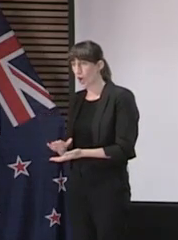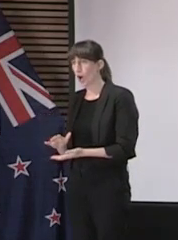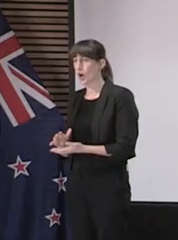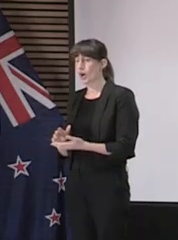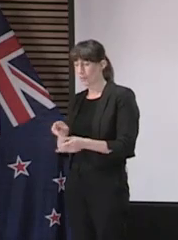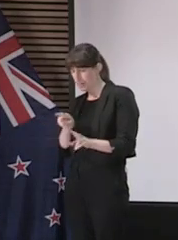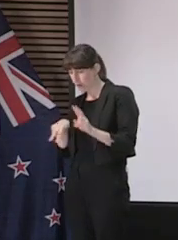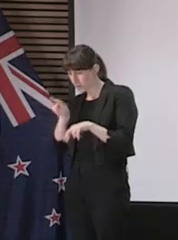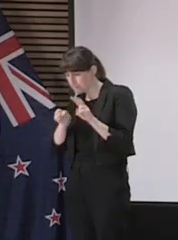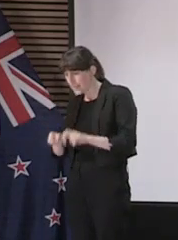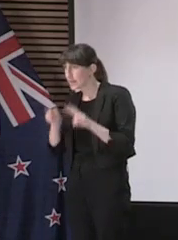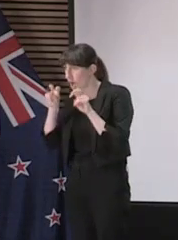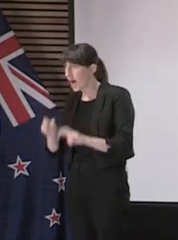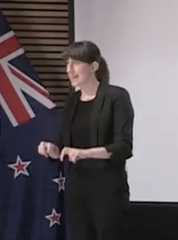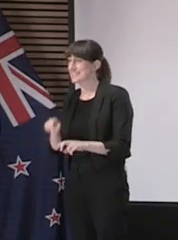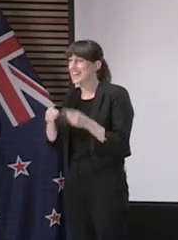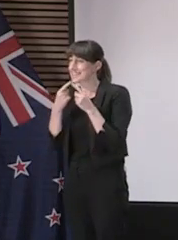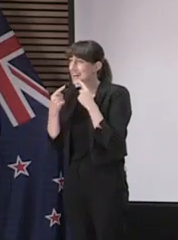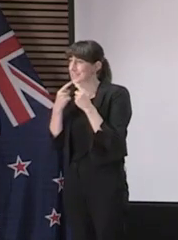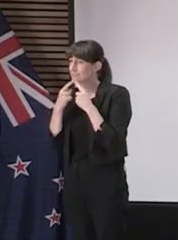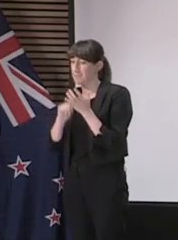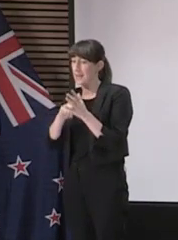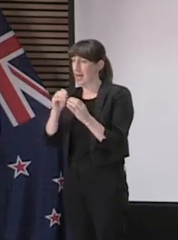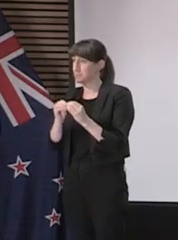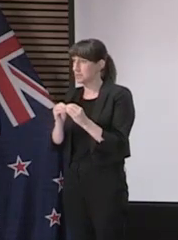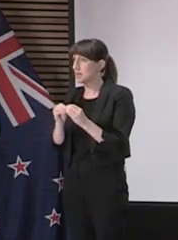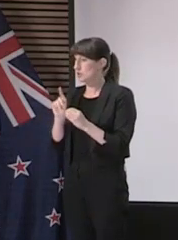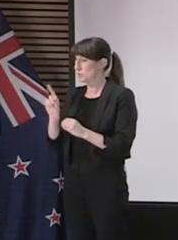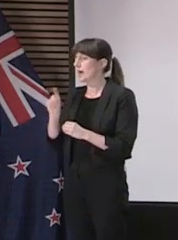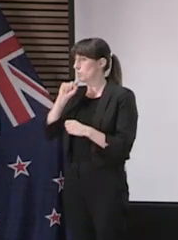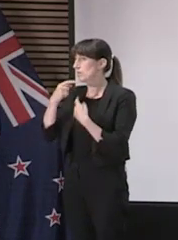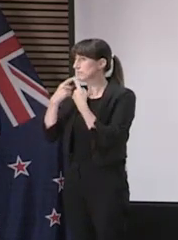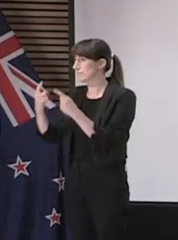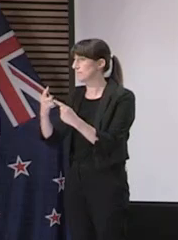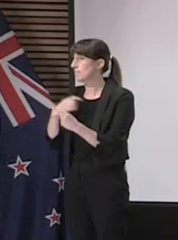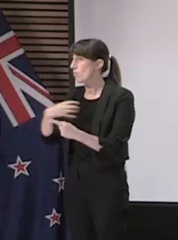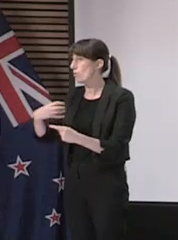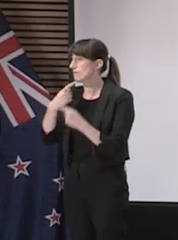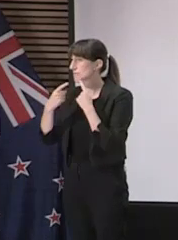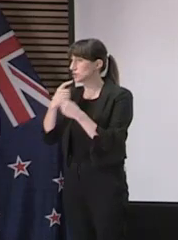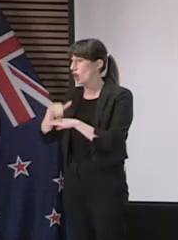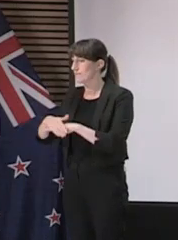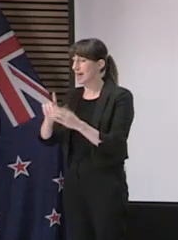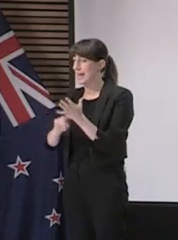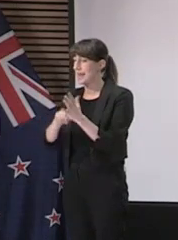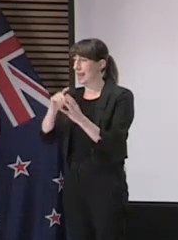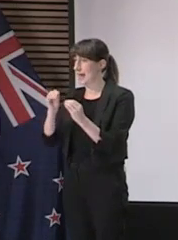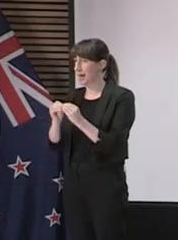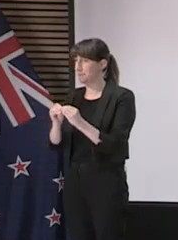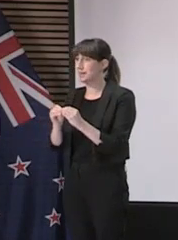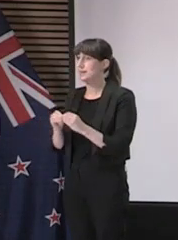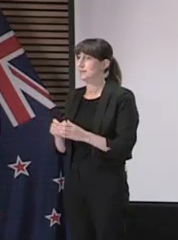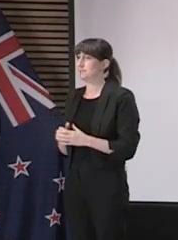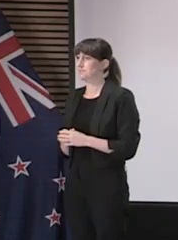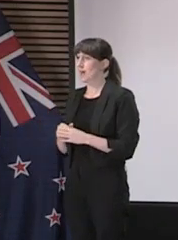data. It came in later yesterday, so we're just analysing that, but we'll provide that today. And we'll be looking for high rates of testing and low positivity